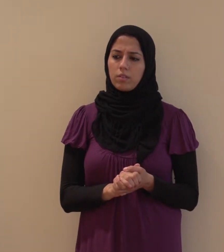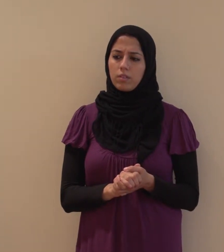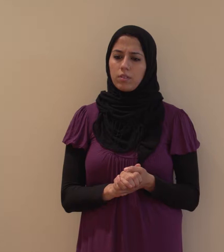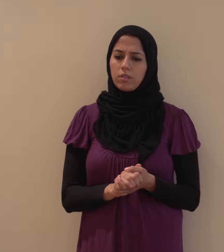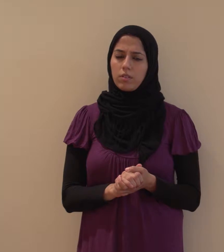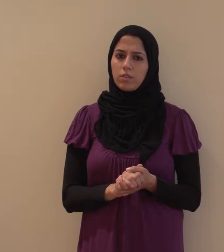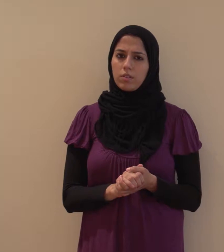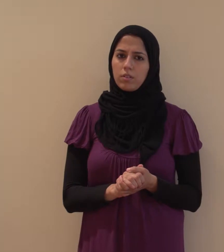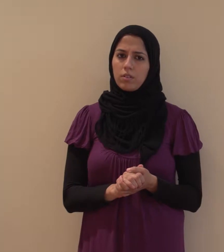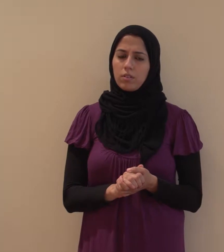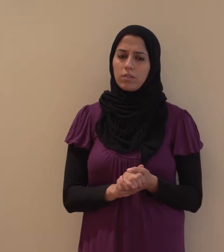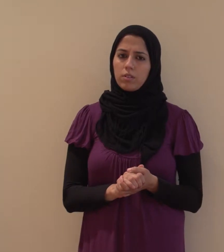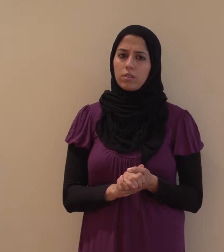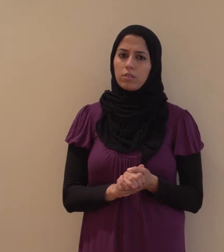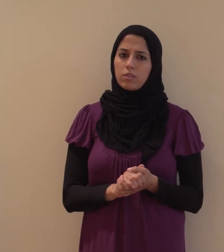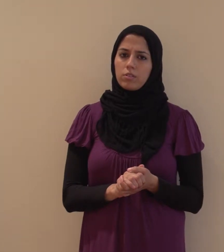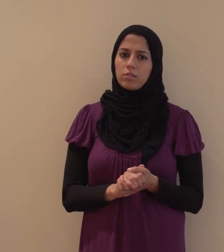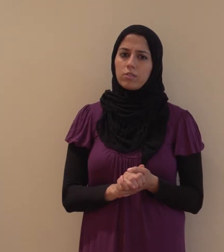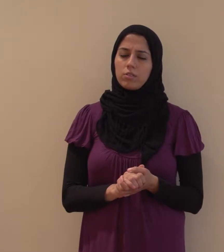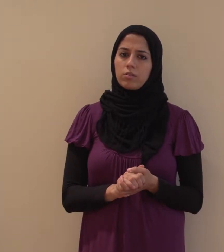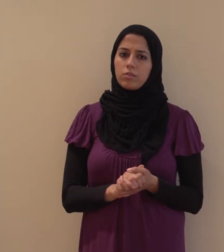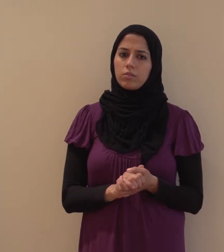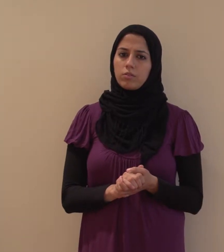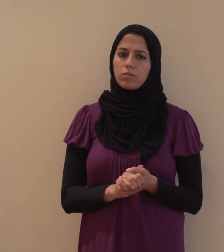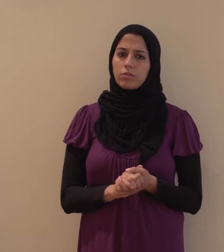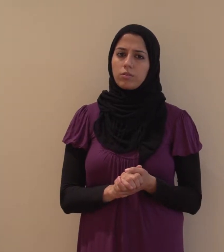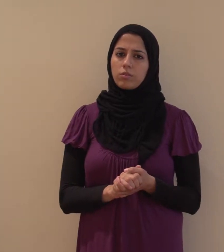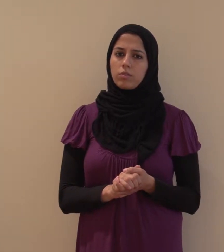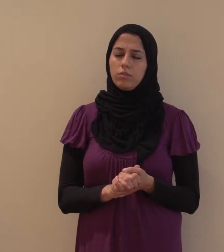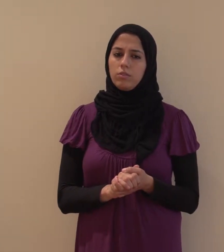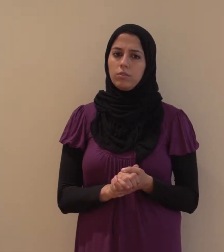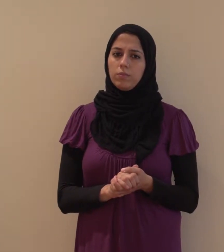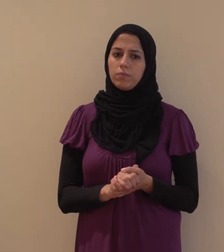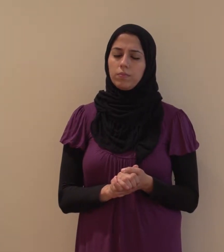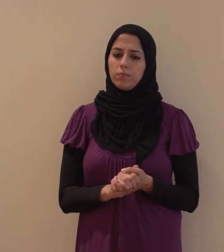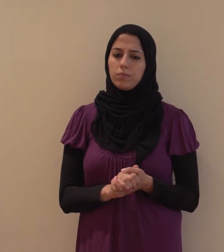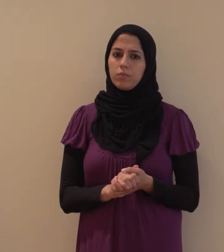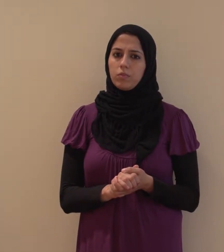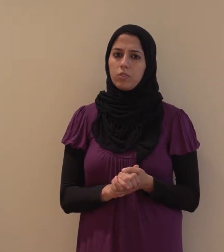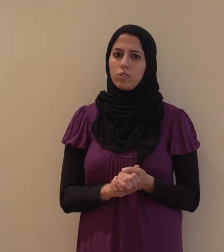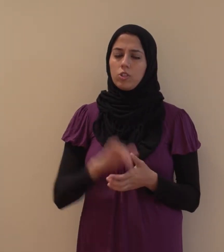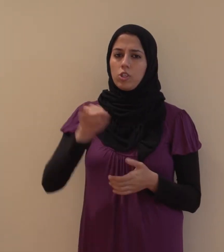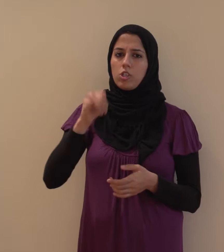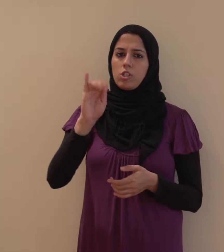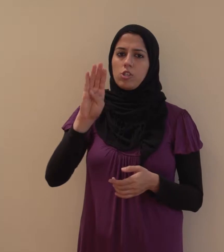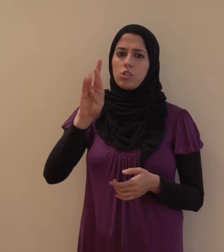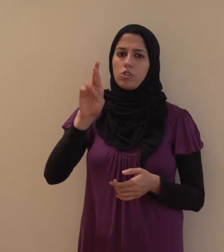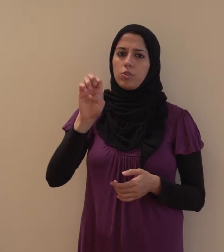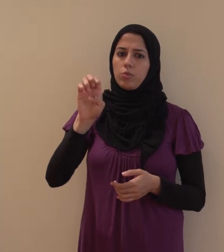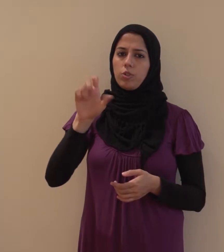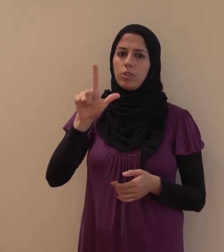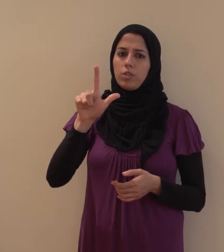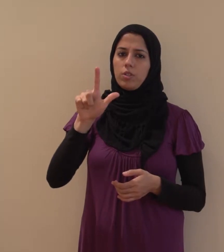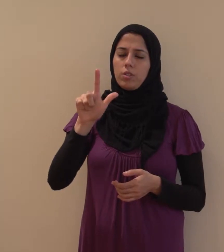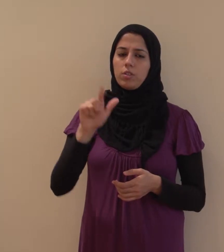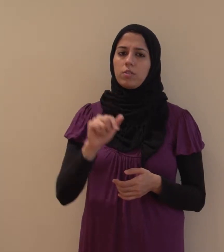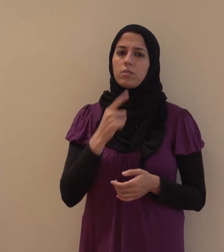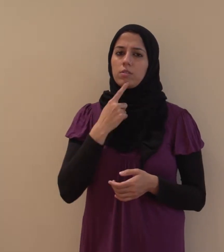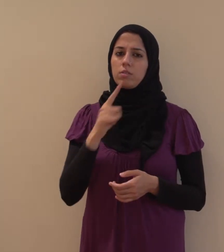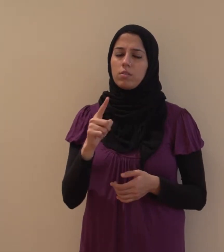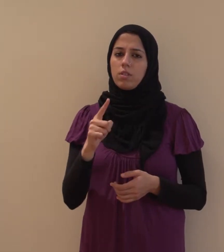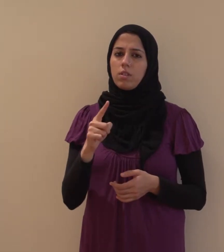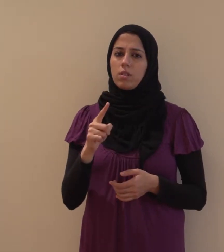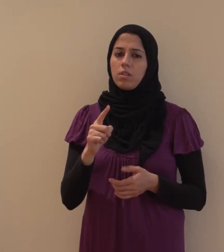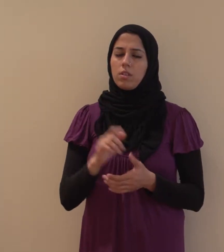that Jibreel alayhi salatu wasalam came to me and he said, whoever lived to witness Ramadan and yet was not forgiven